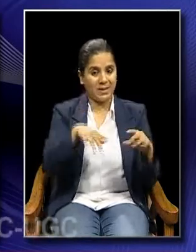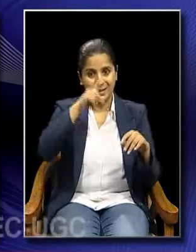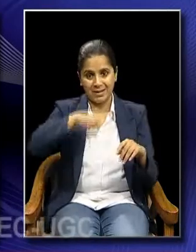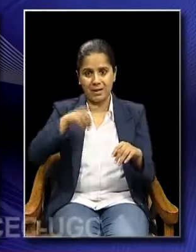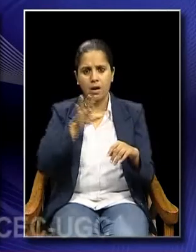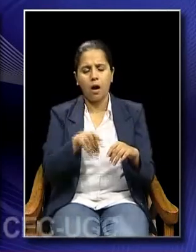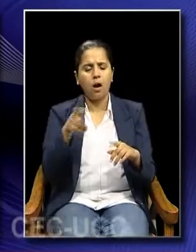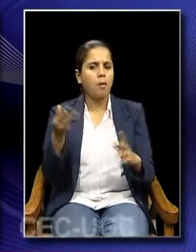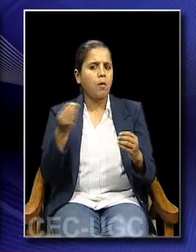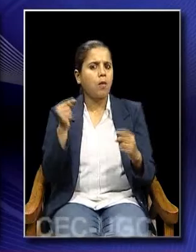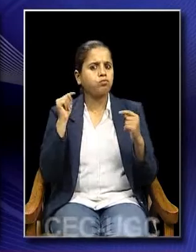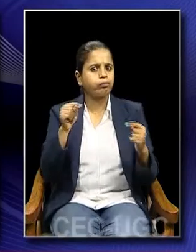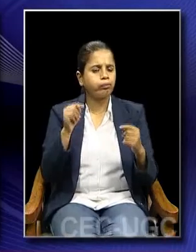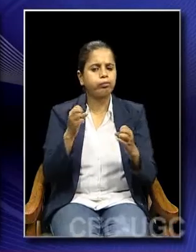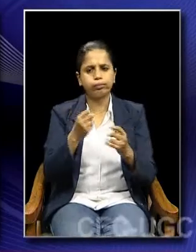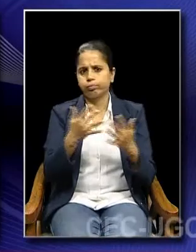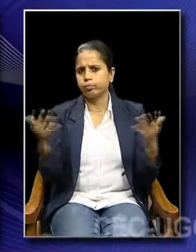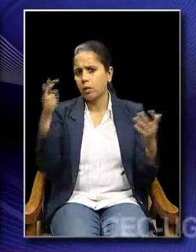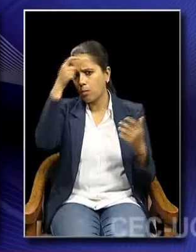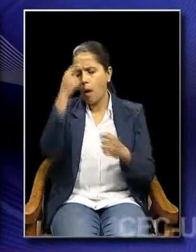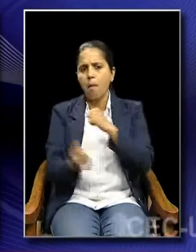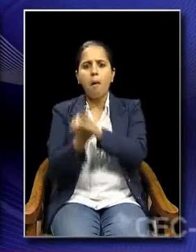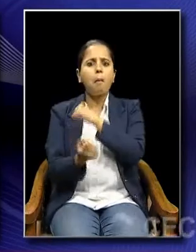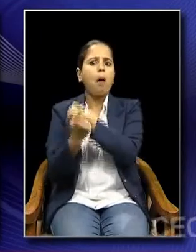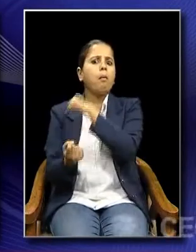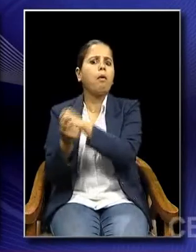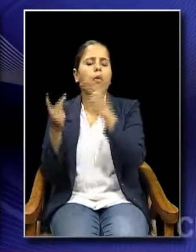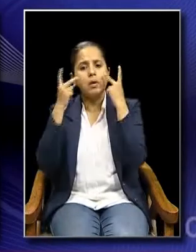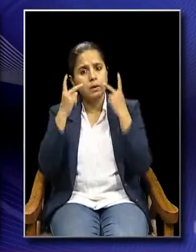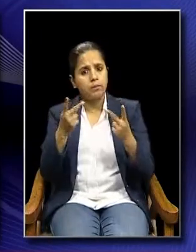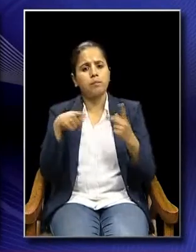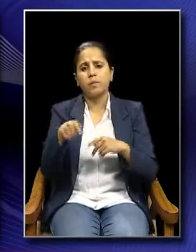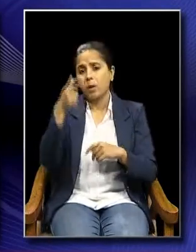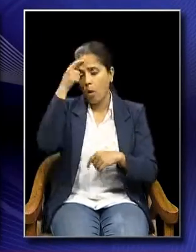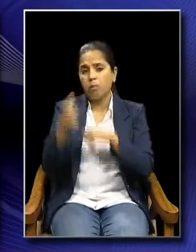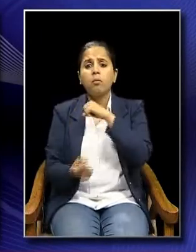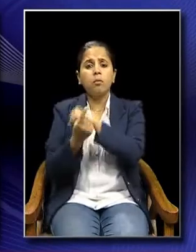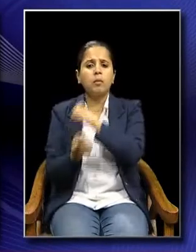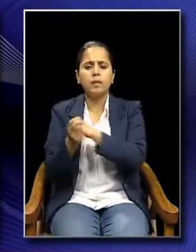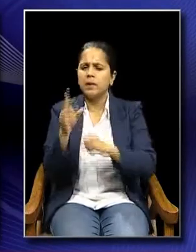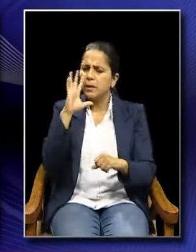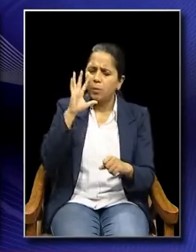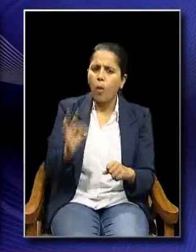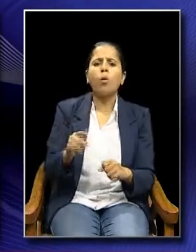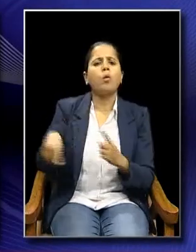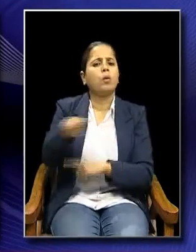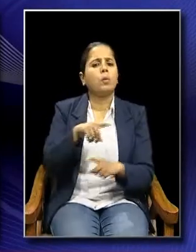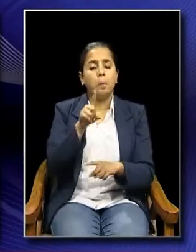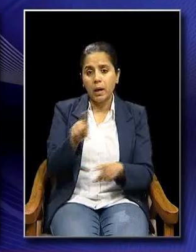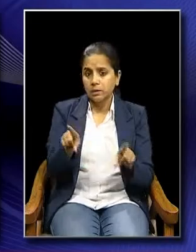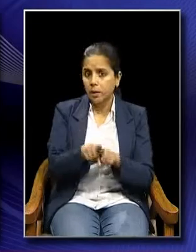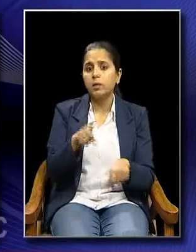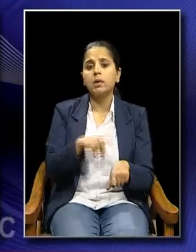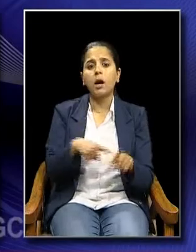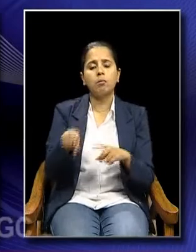grappling with a number of issues, and these issues, they were very important, and at the same time they had